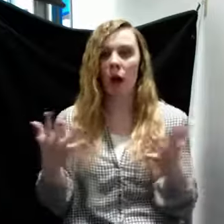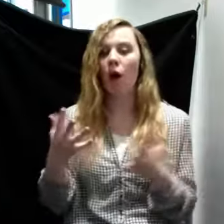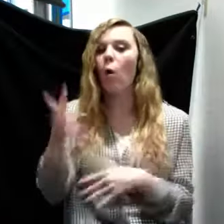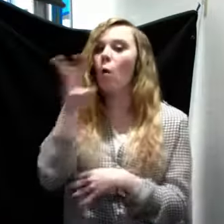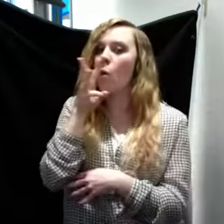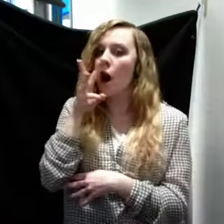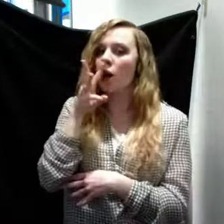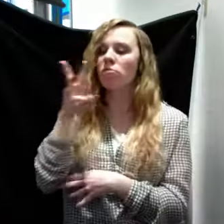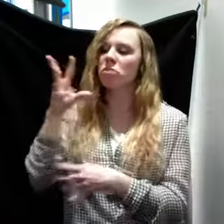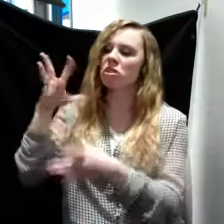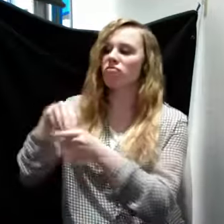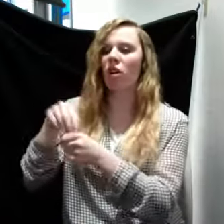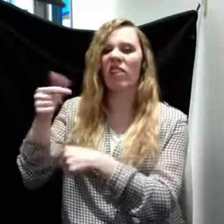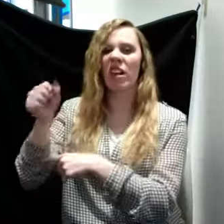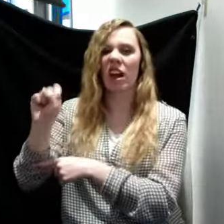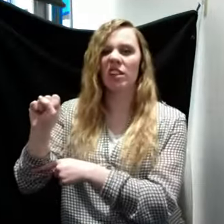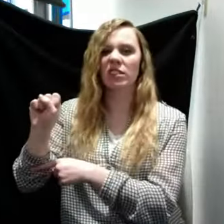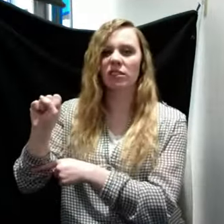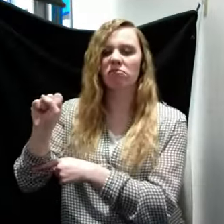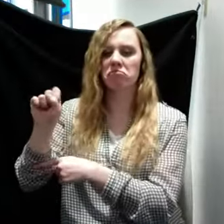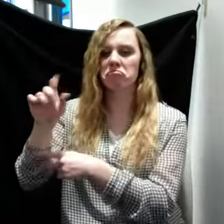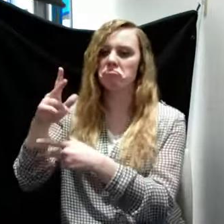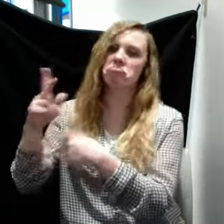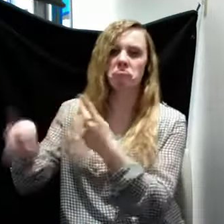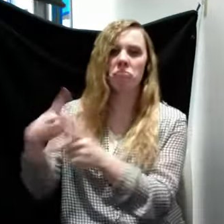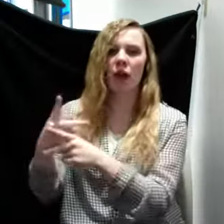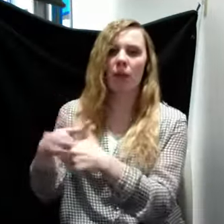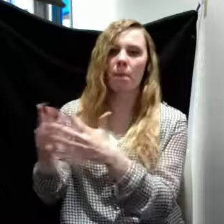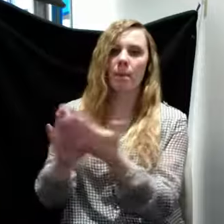in the gaseous form and convert that into water into liquid.